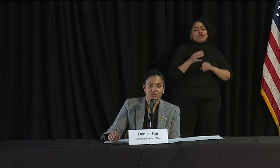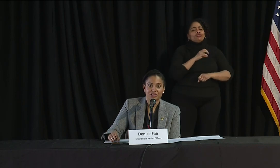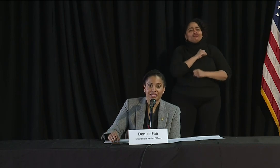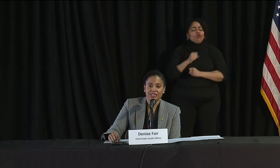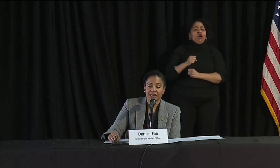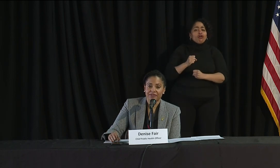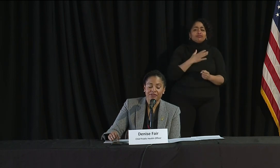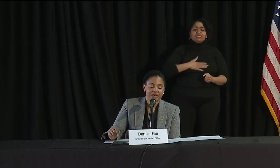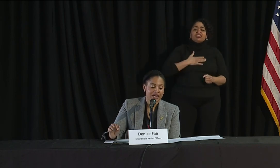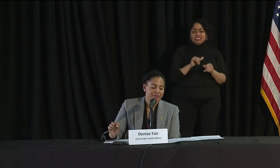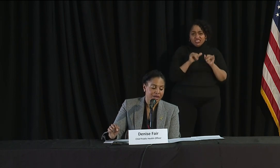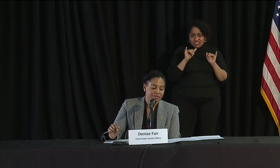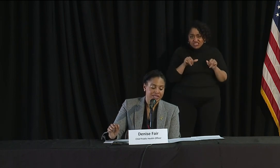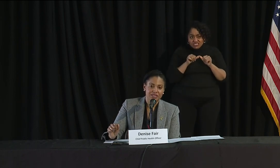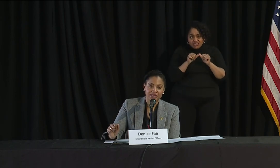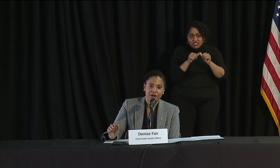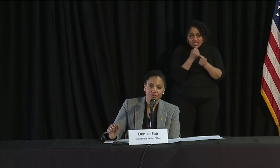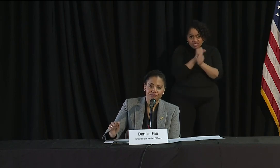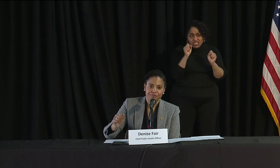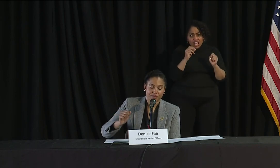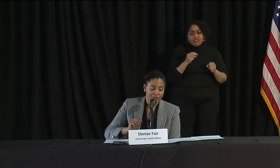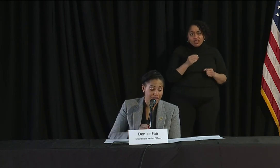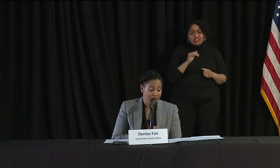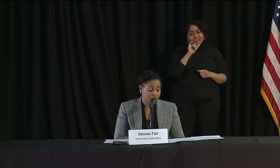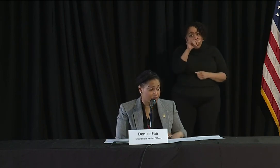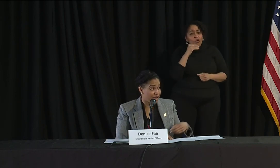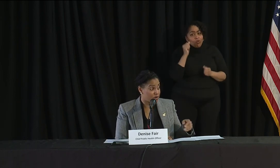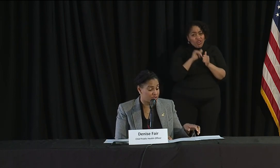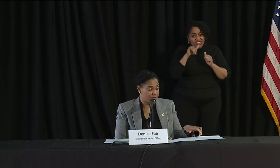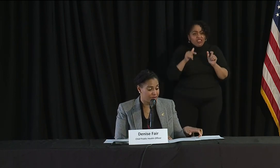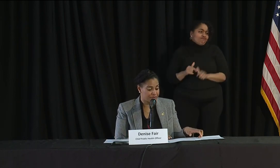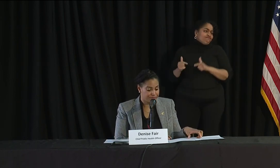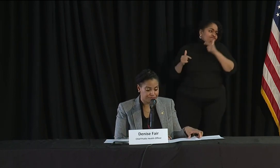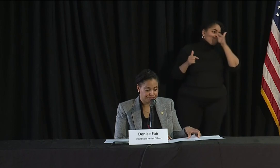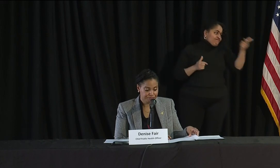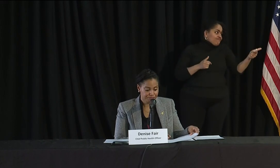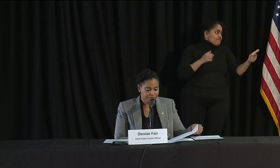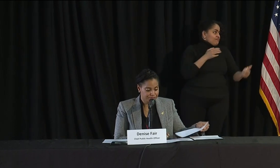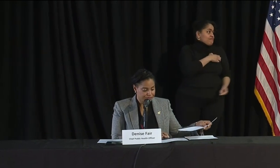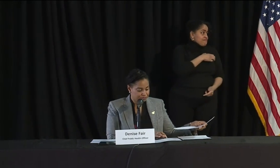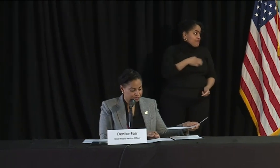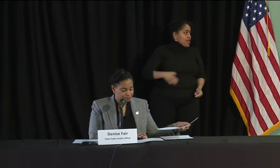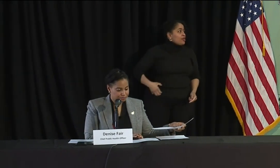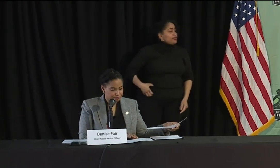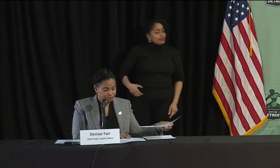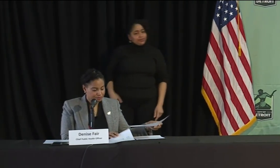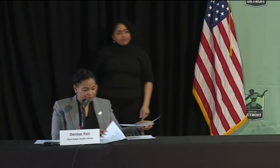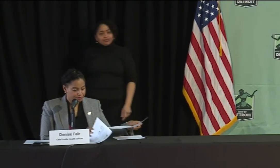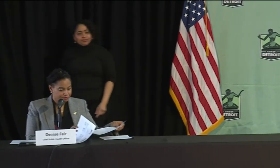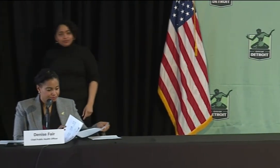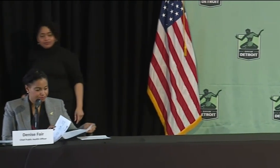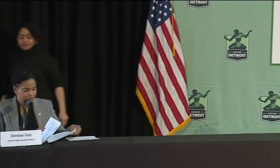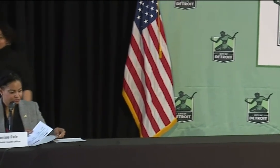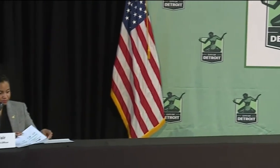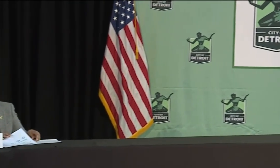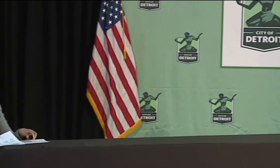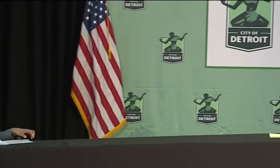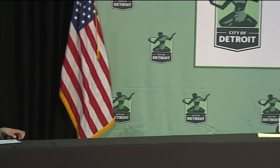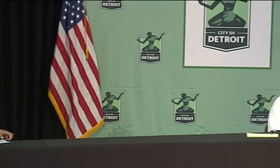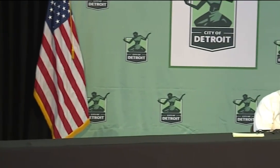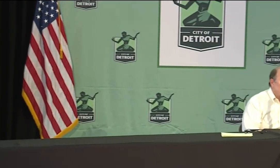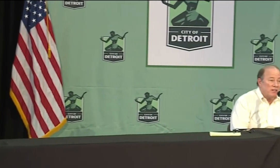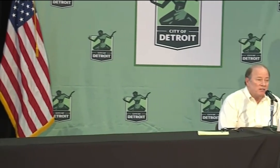please do stay safe, and please stay home. And with that, I'll turn it back over to the mayor. All right, and Dave Masseron, our CFO,